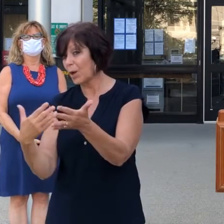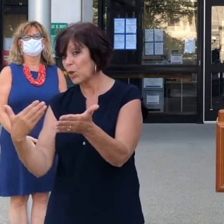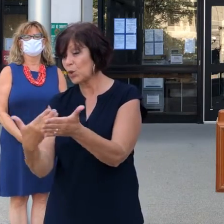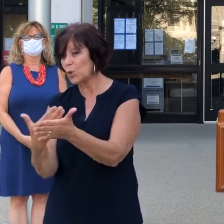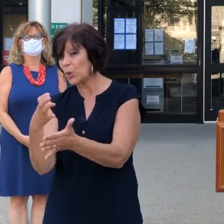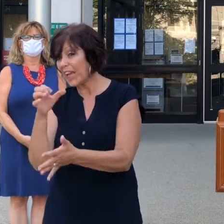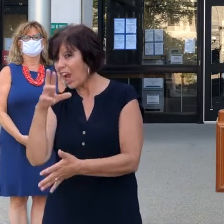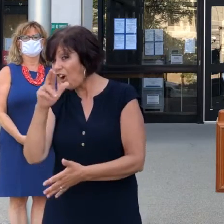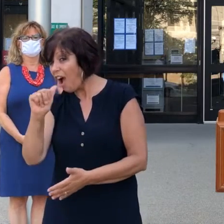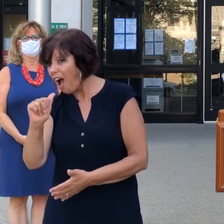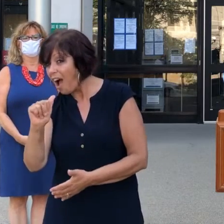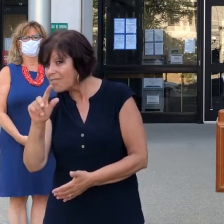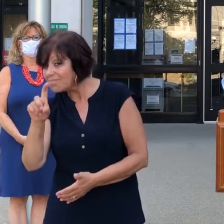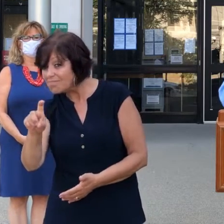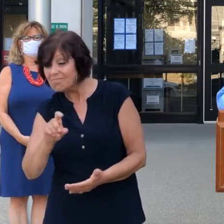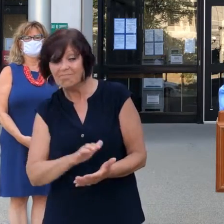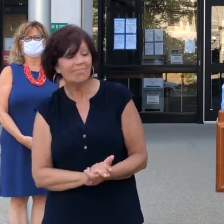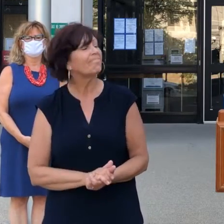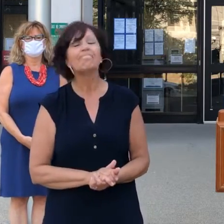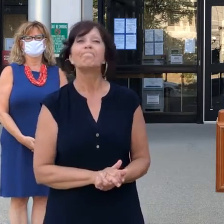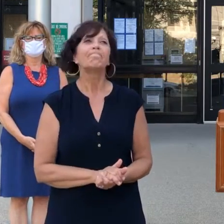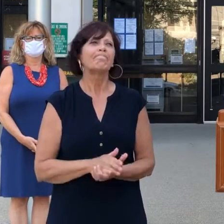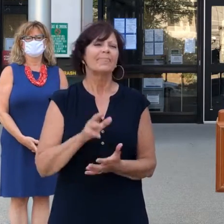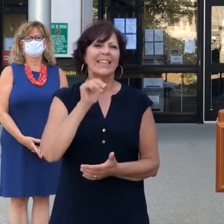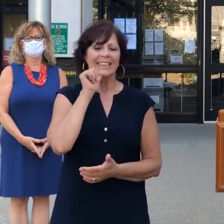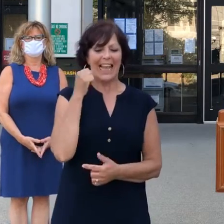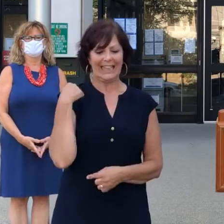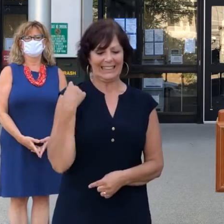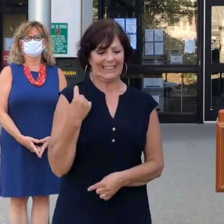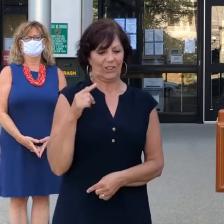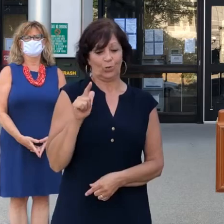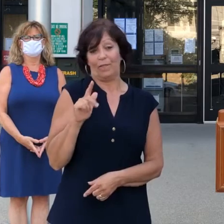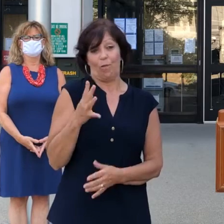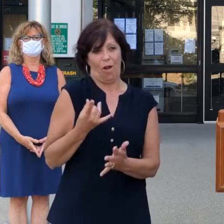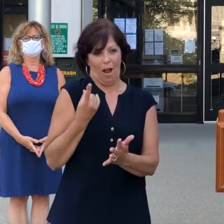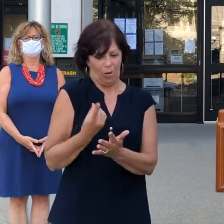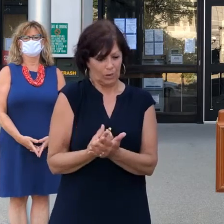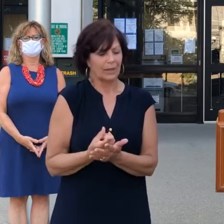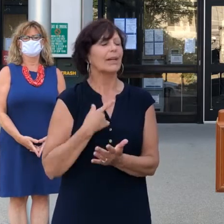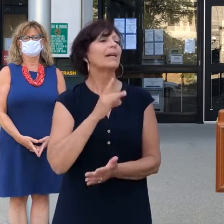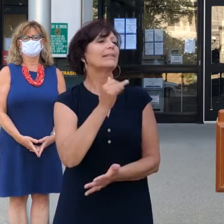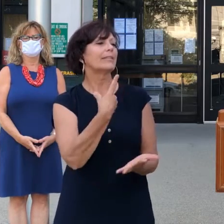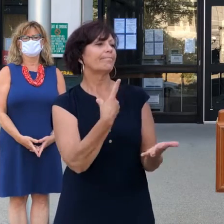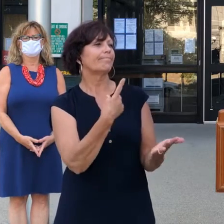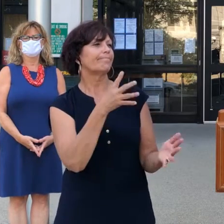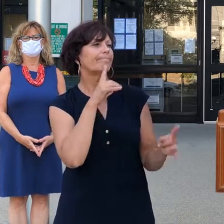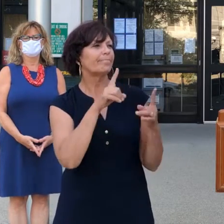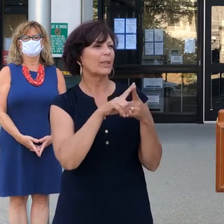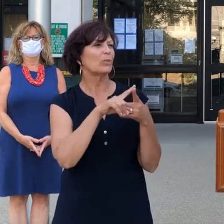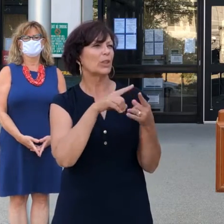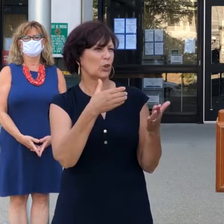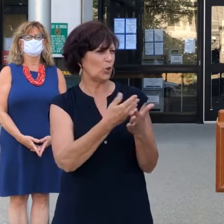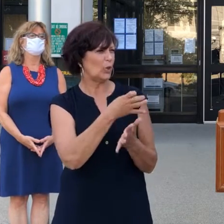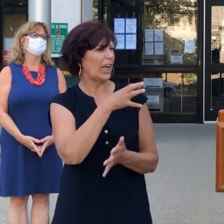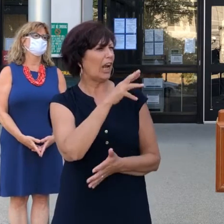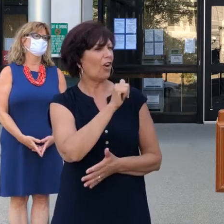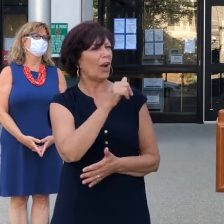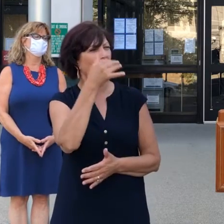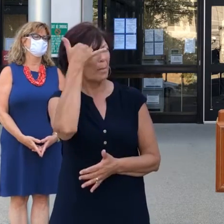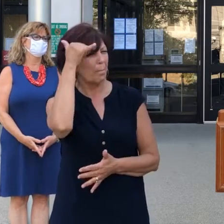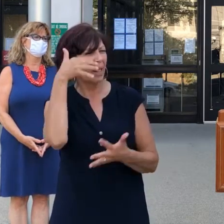I've not in the last 24 hours. I did have conversations with New Era and the Bills in regards